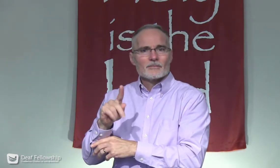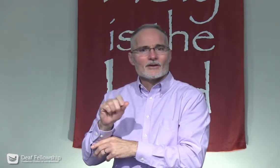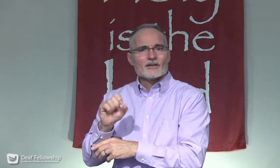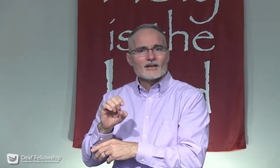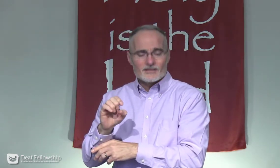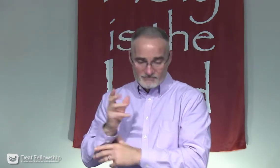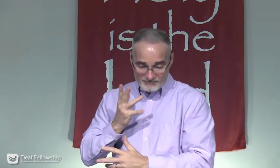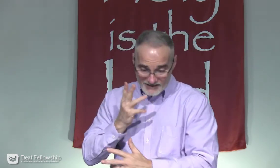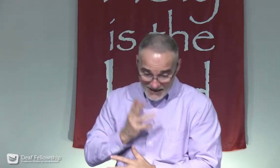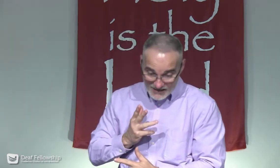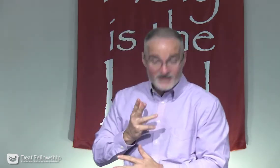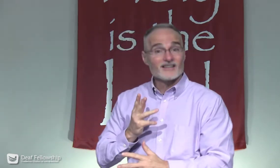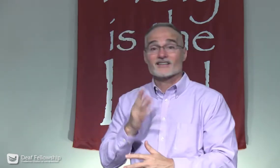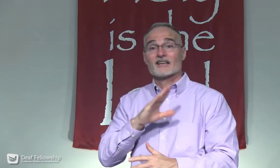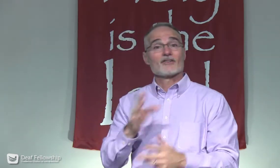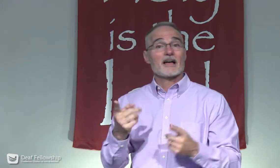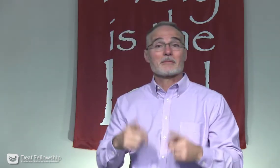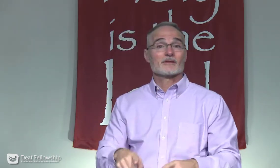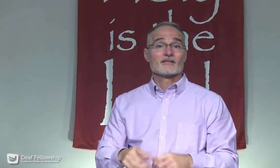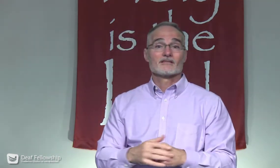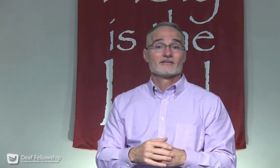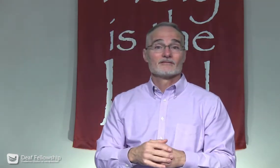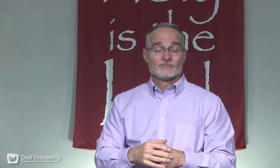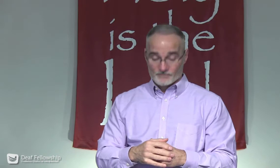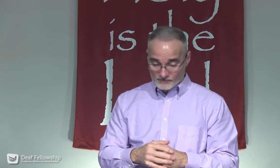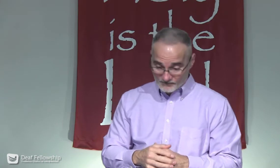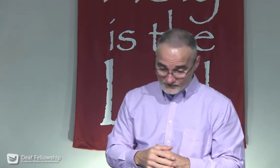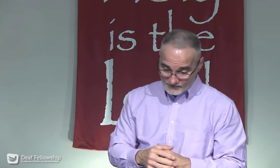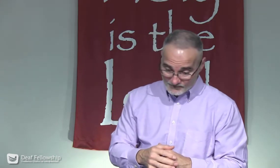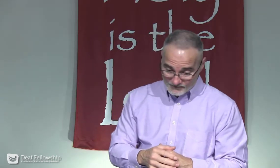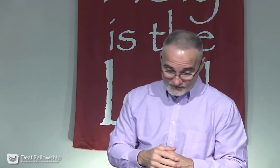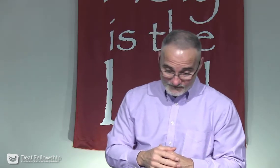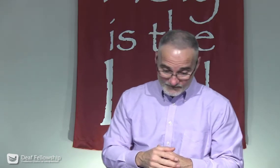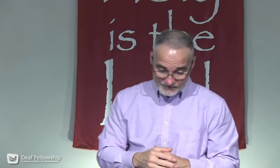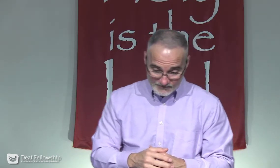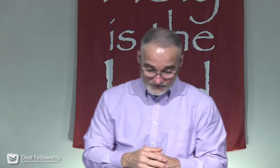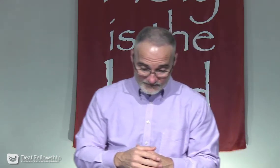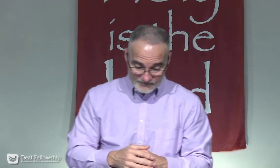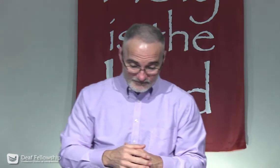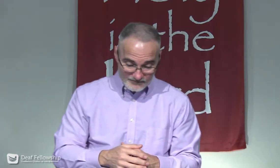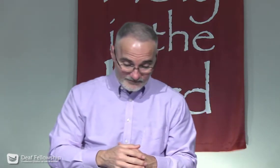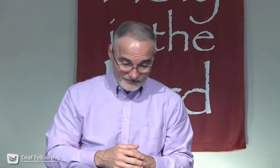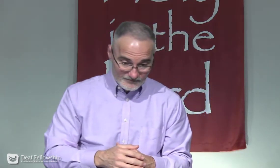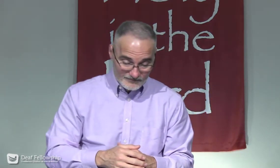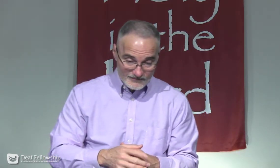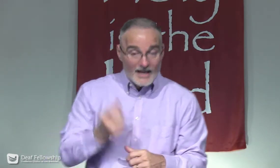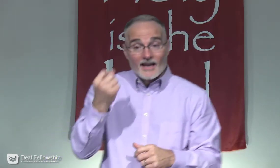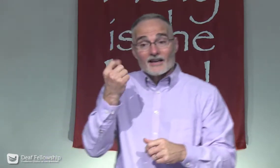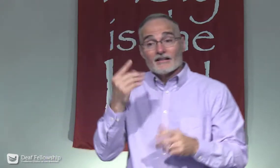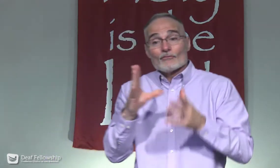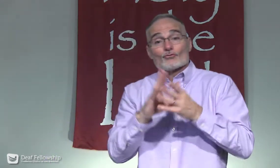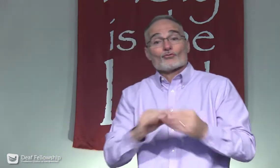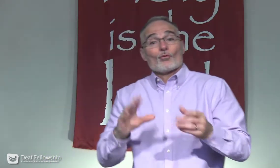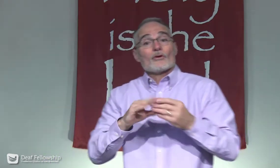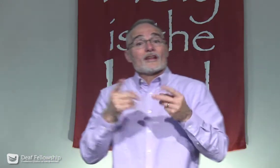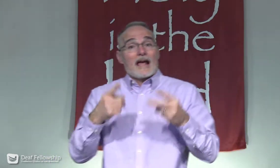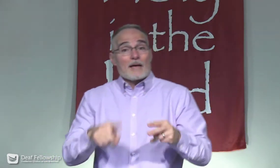forgiveness, repentance, and paradise. But unfortunately, that never happened for him.